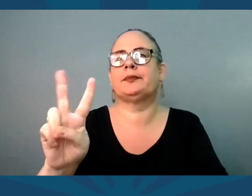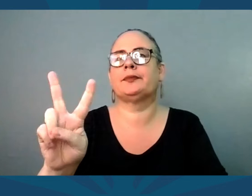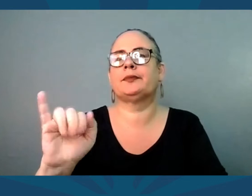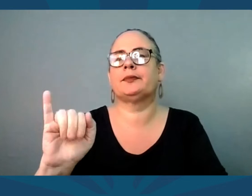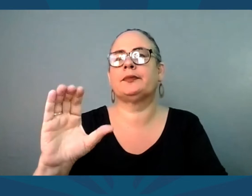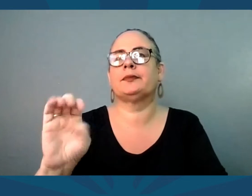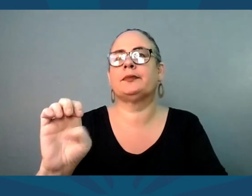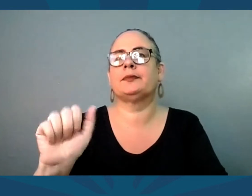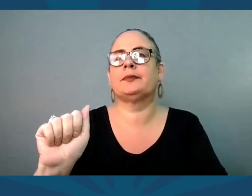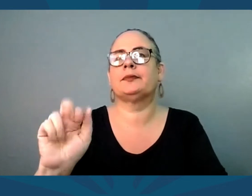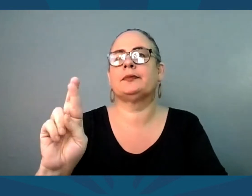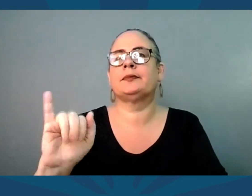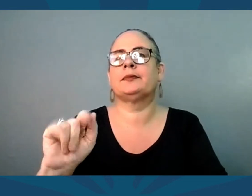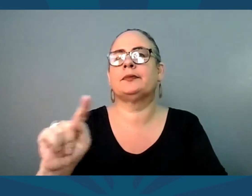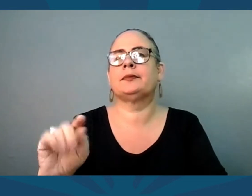Visit